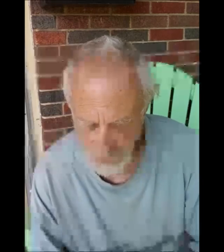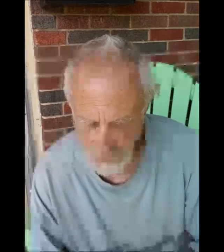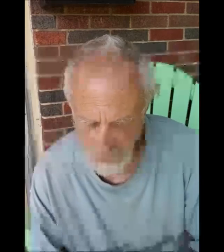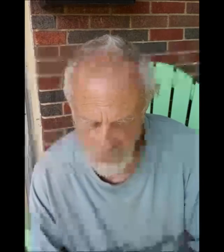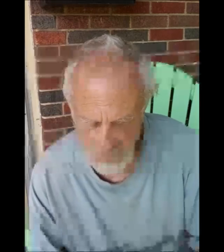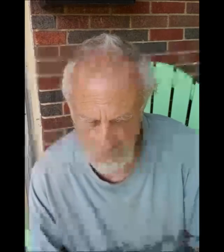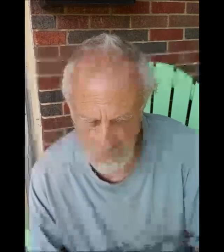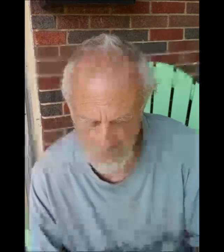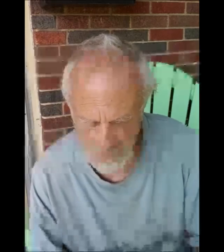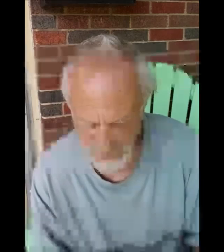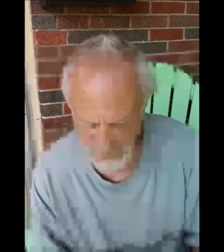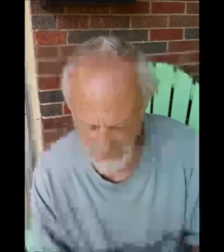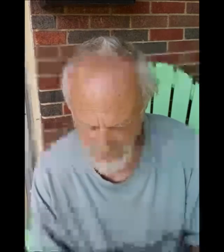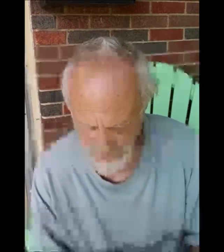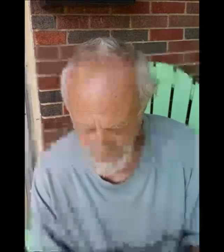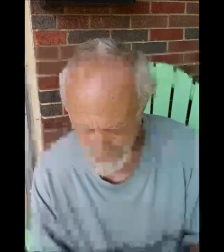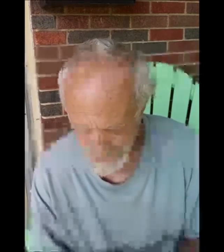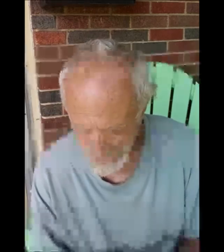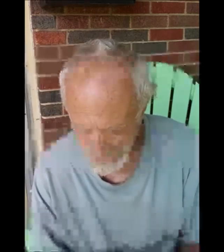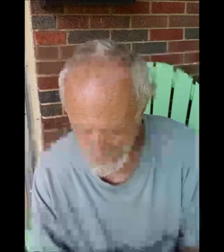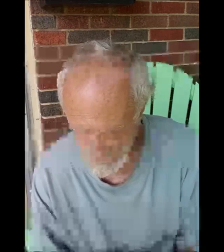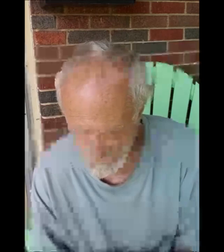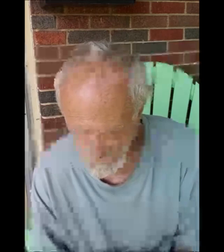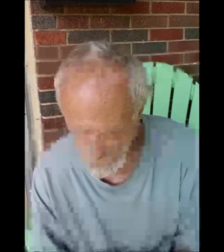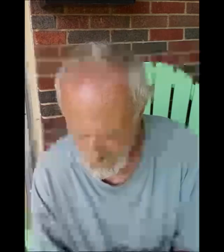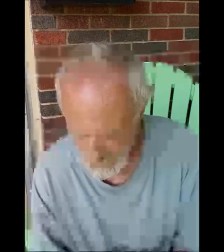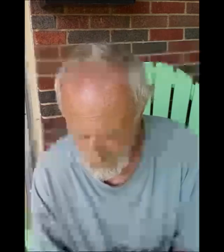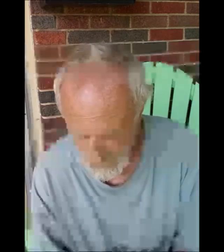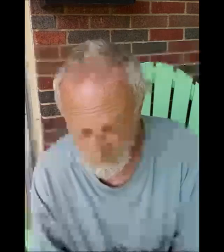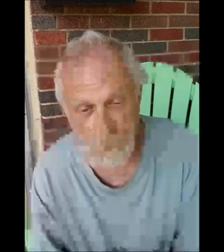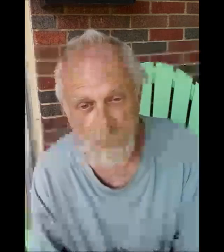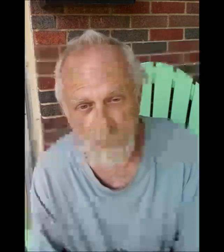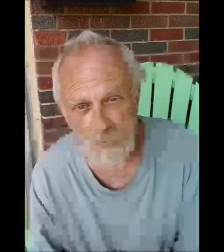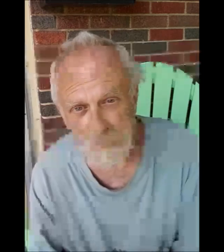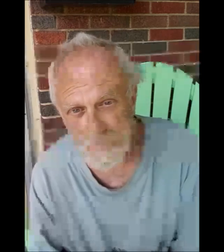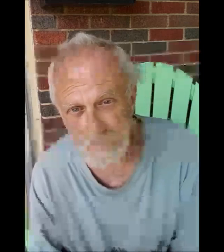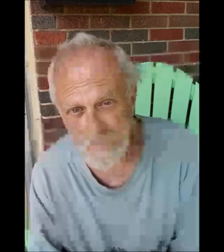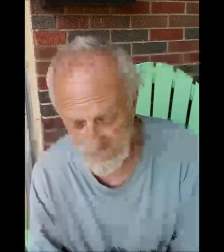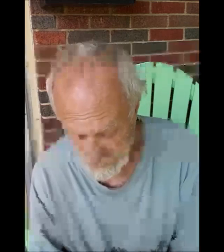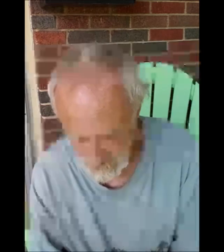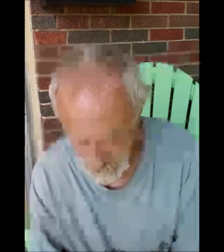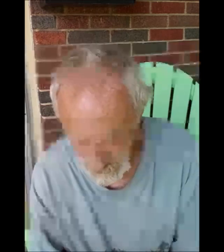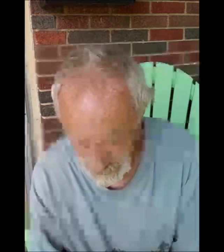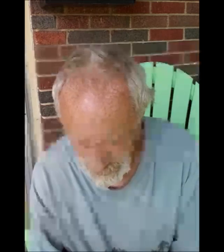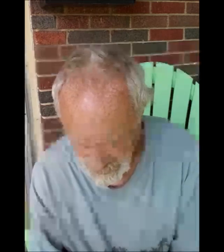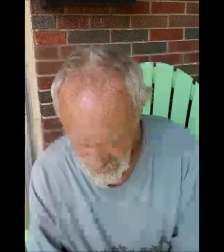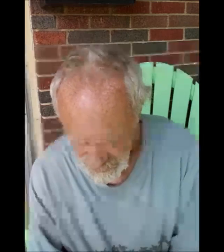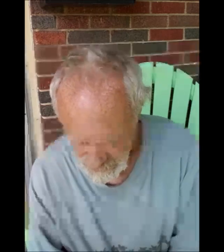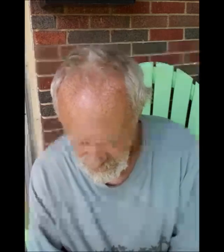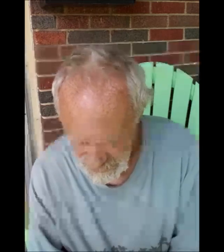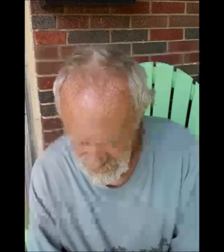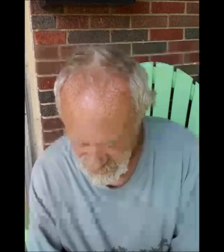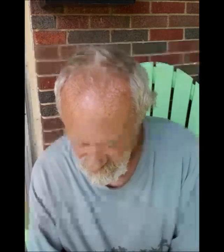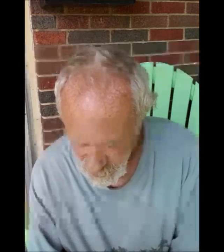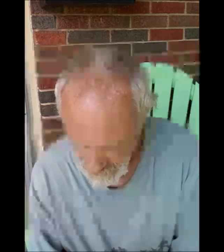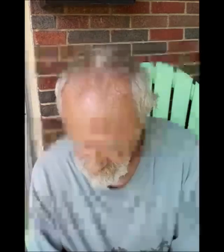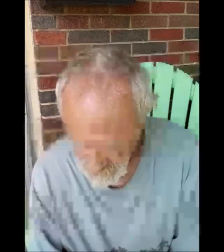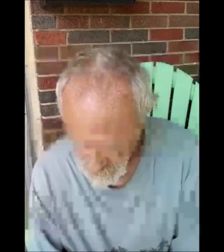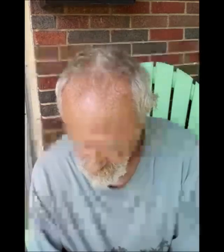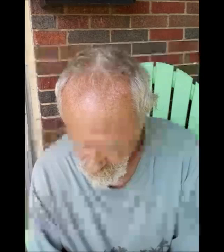words, these Western Indians would have to have learned many, many languages. But instead of talking or